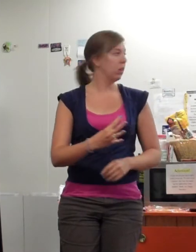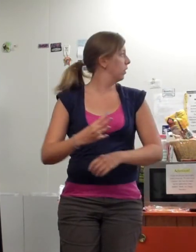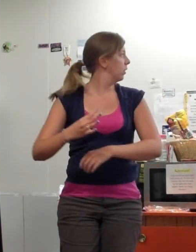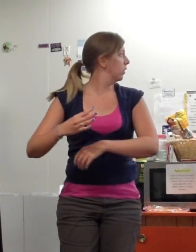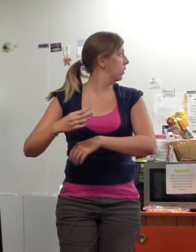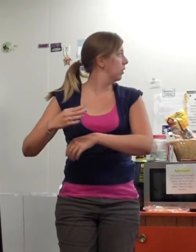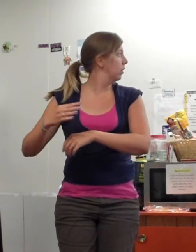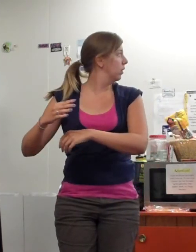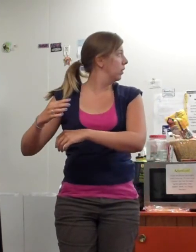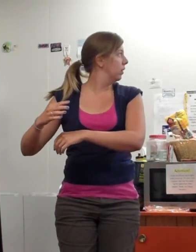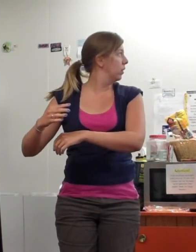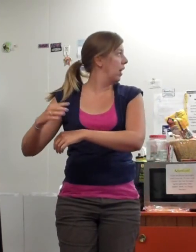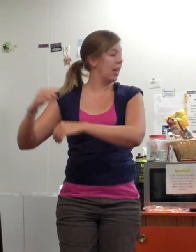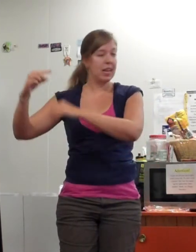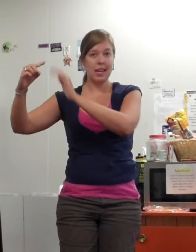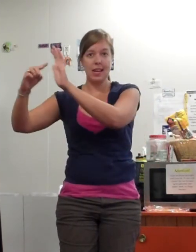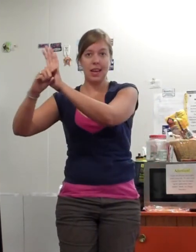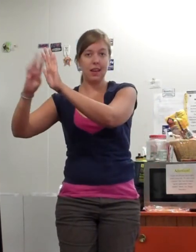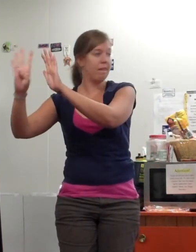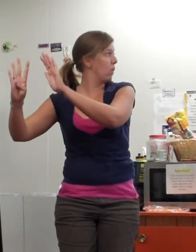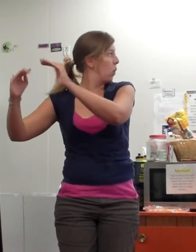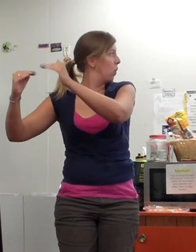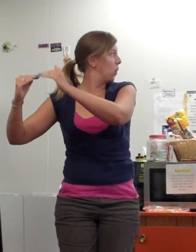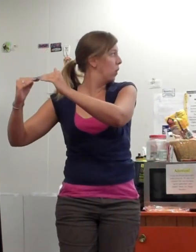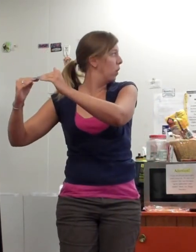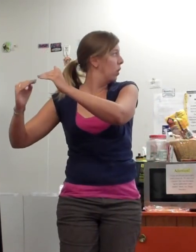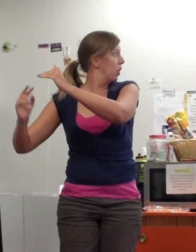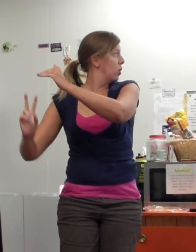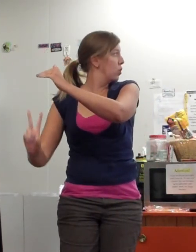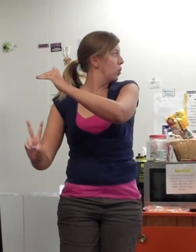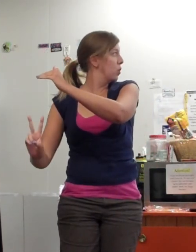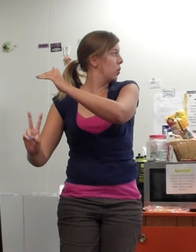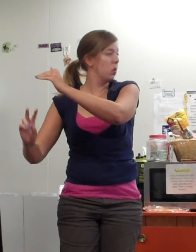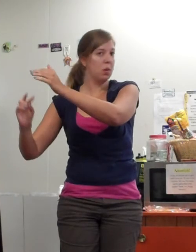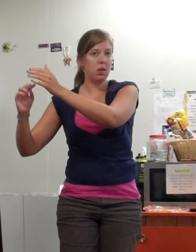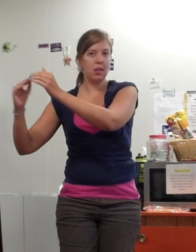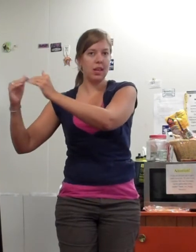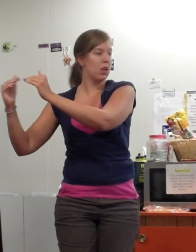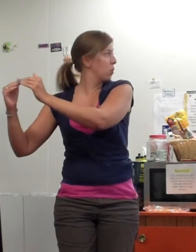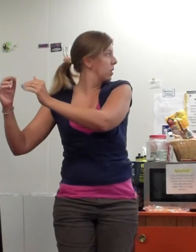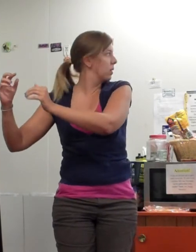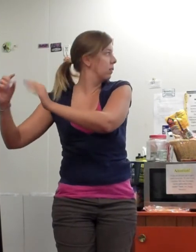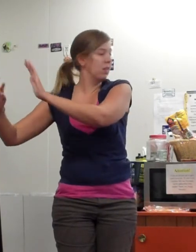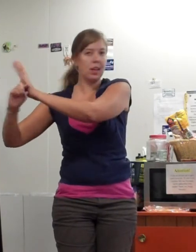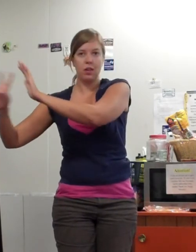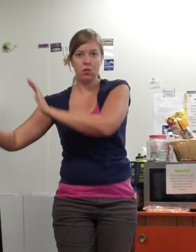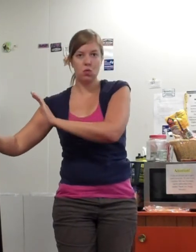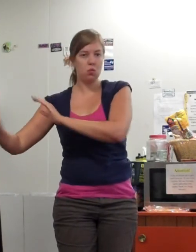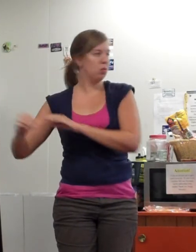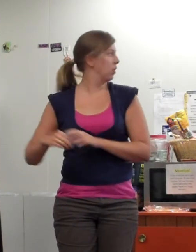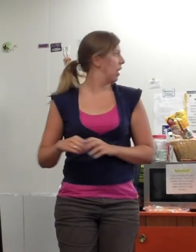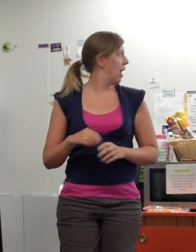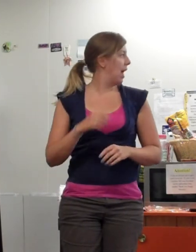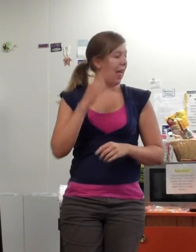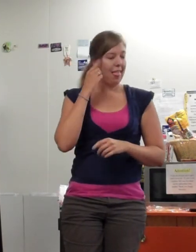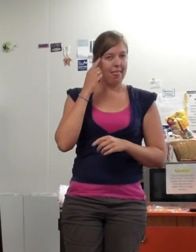away 6 divided by 2, negative 2. I think my answers for x are 4 and negative